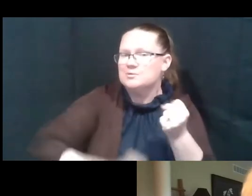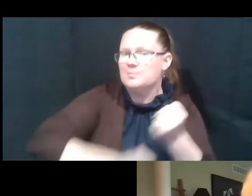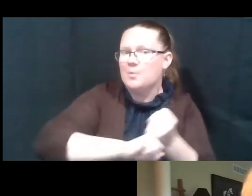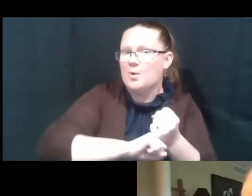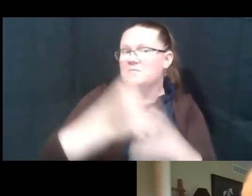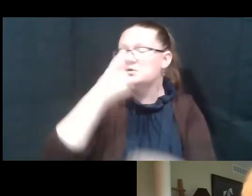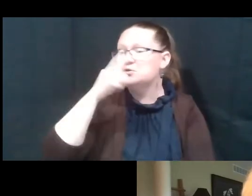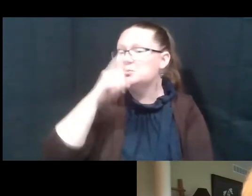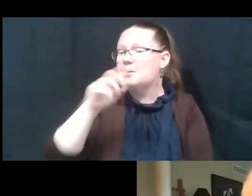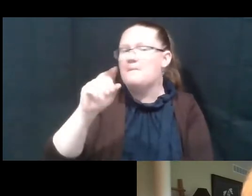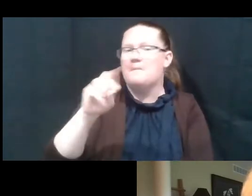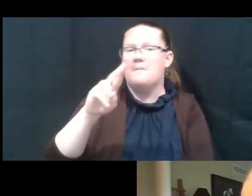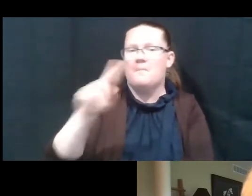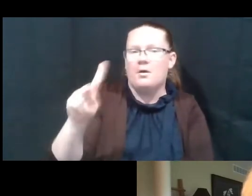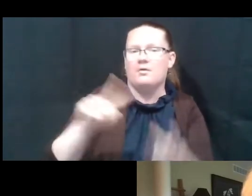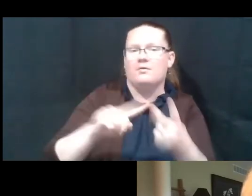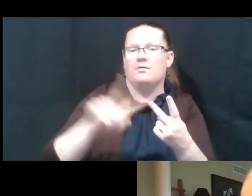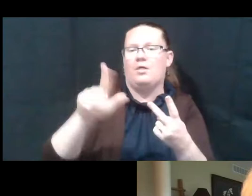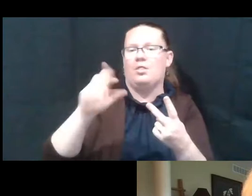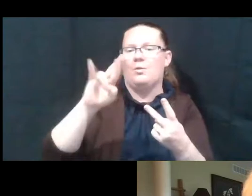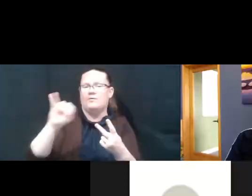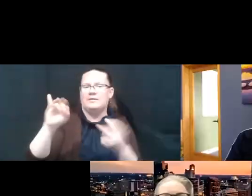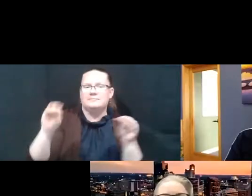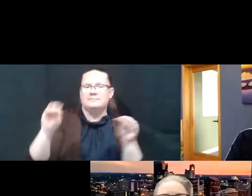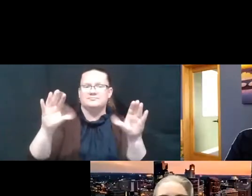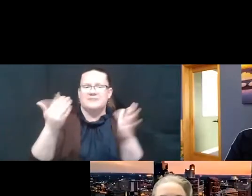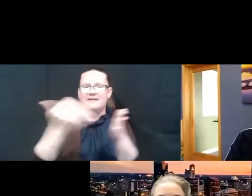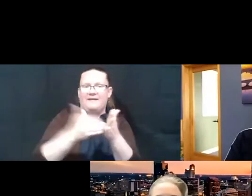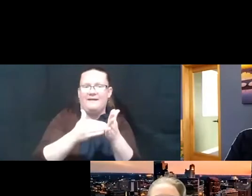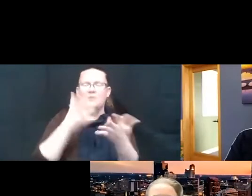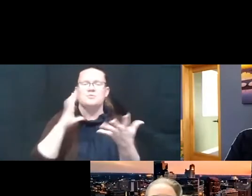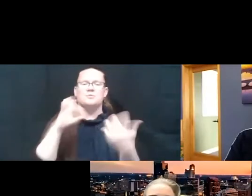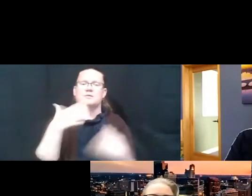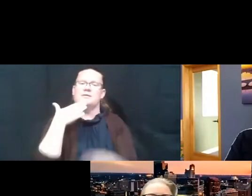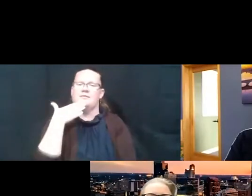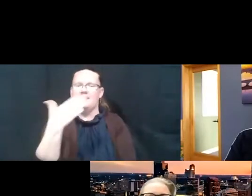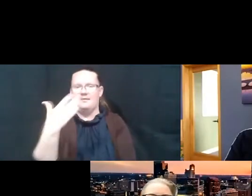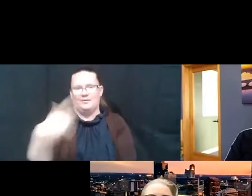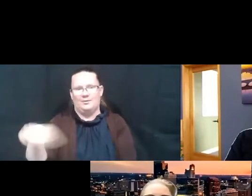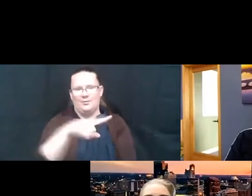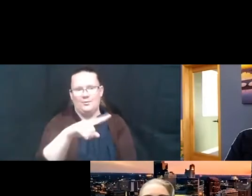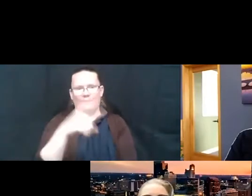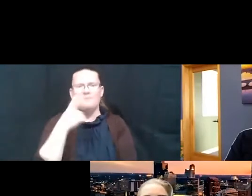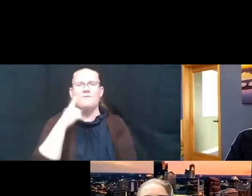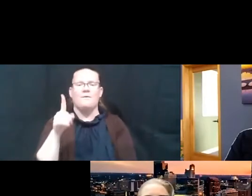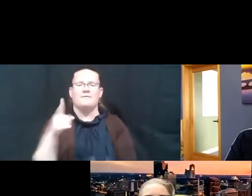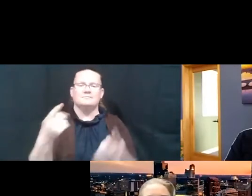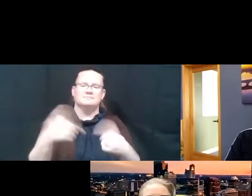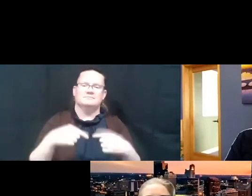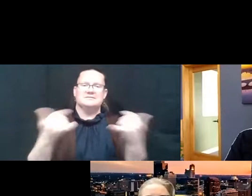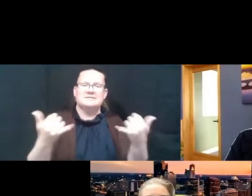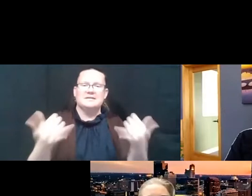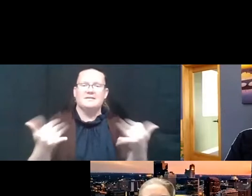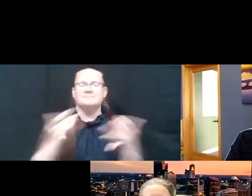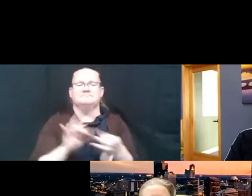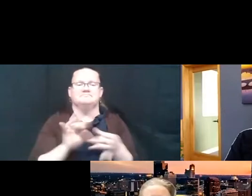back on for just a moment. We just want to thank all of you for being here with us today and talking about this,